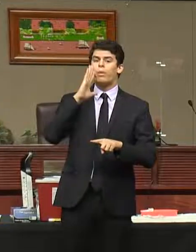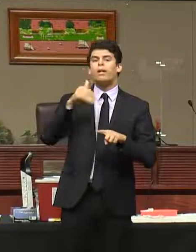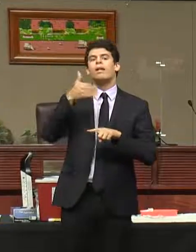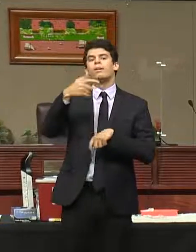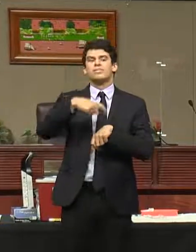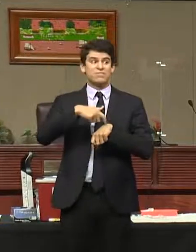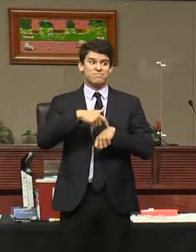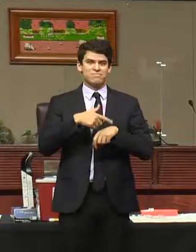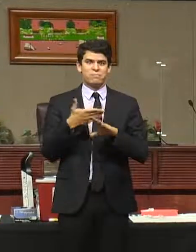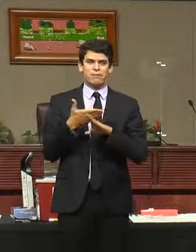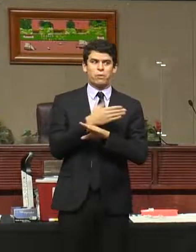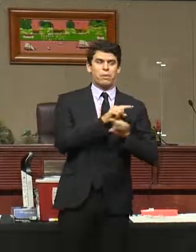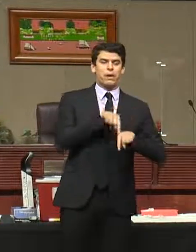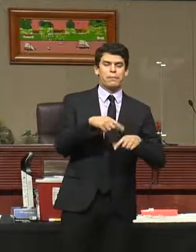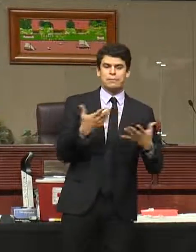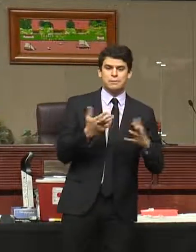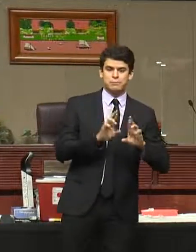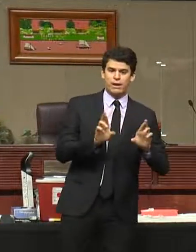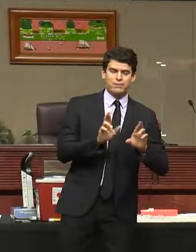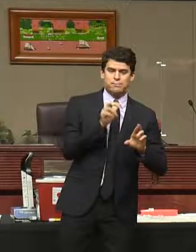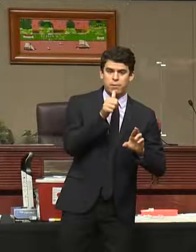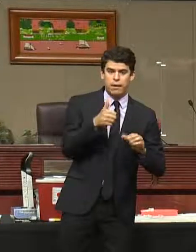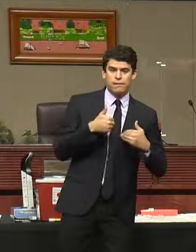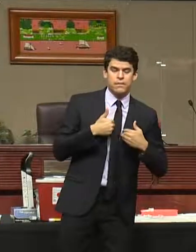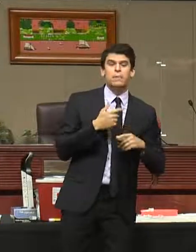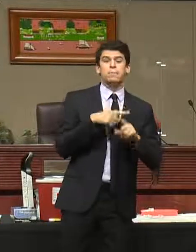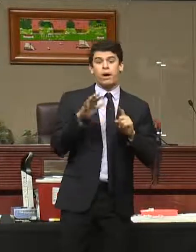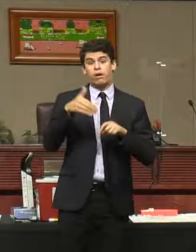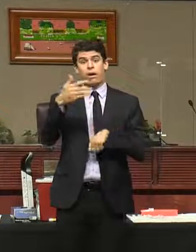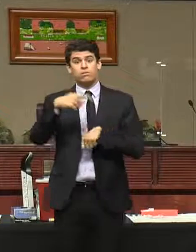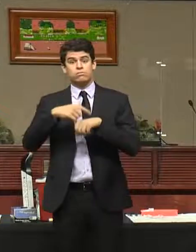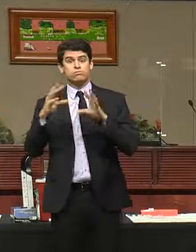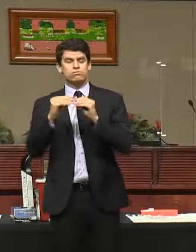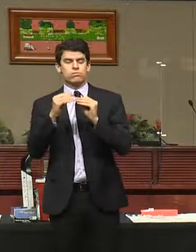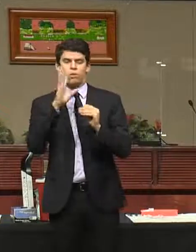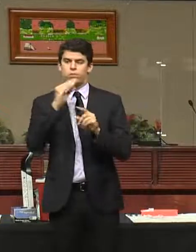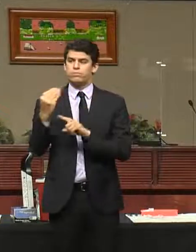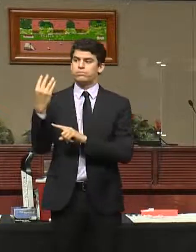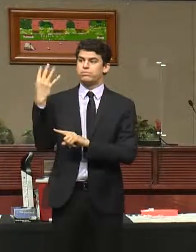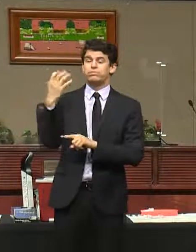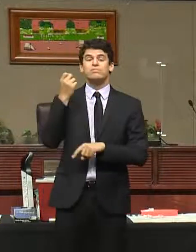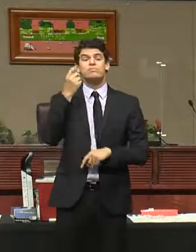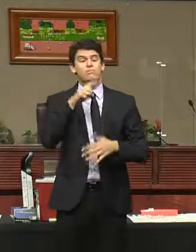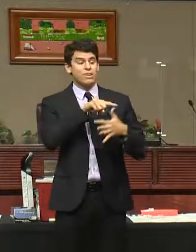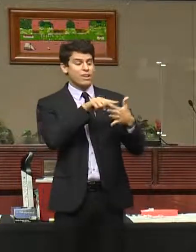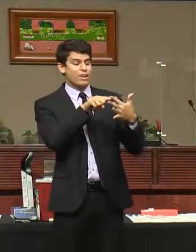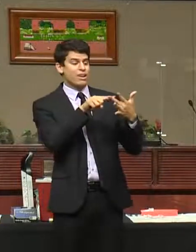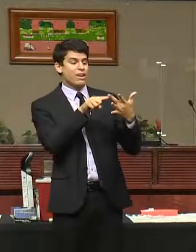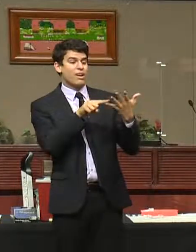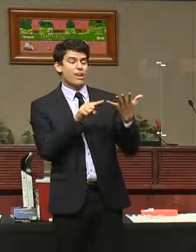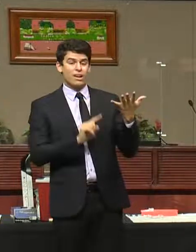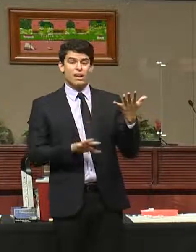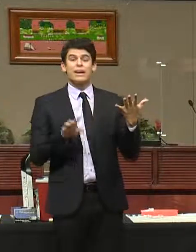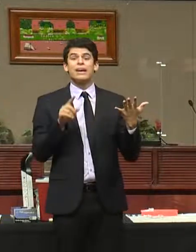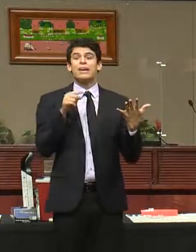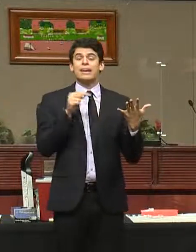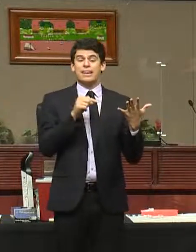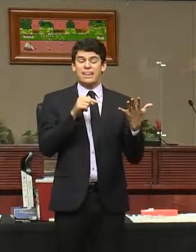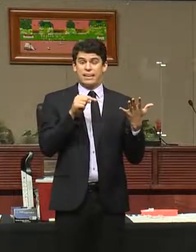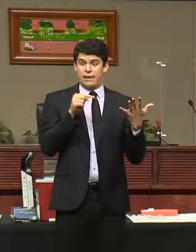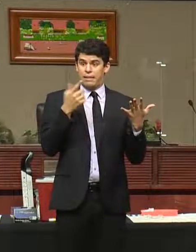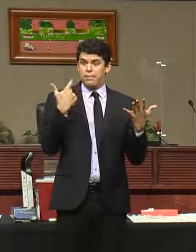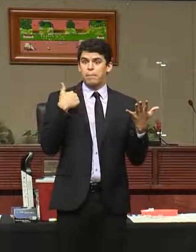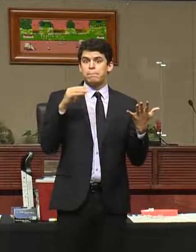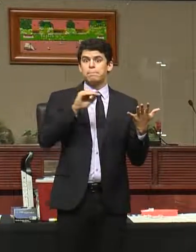didn't have the time to send it. It is that the percentage of these infections that are due to variant in the